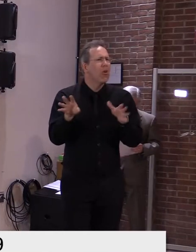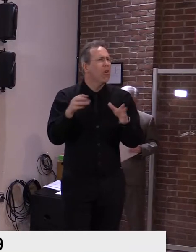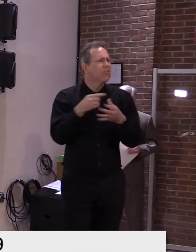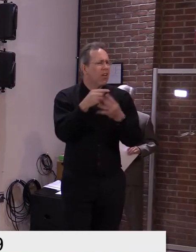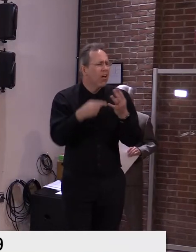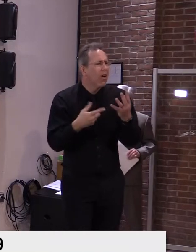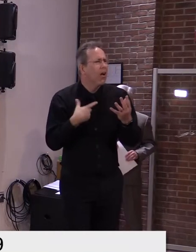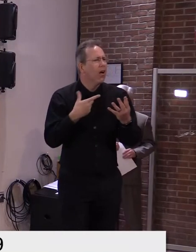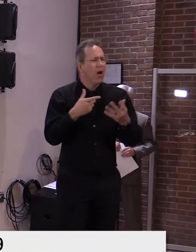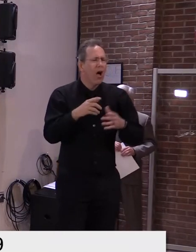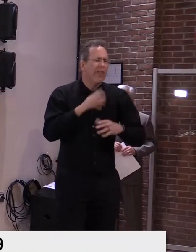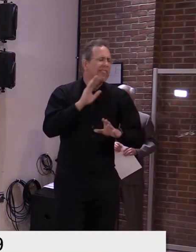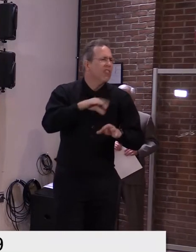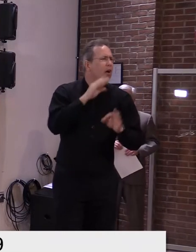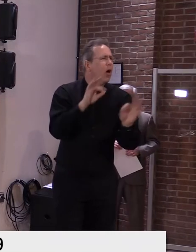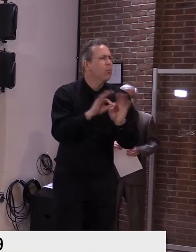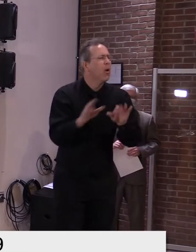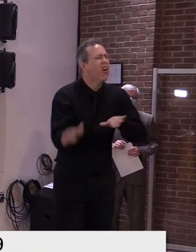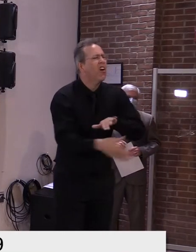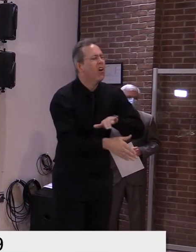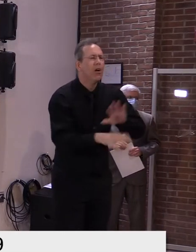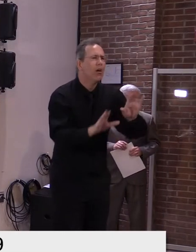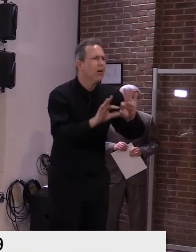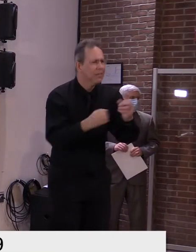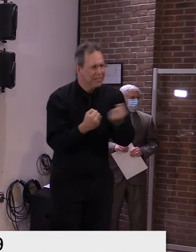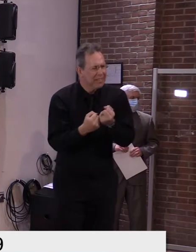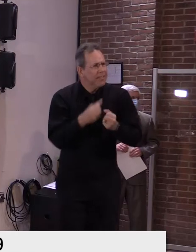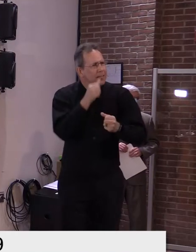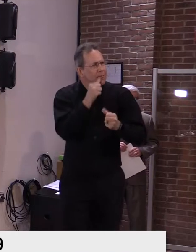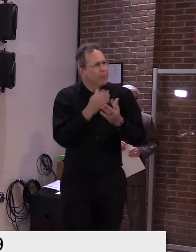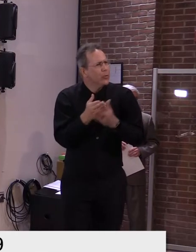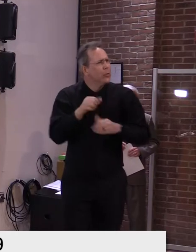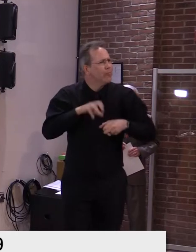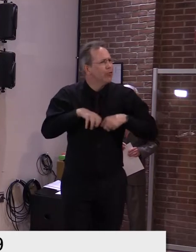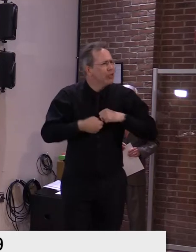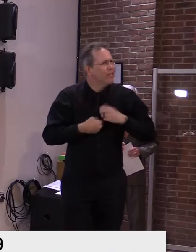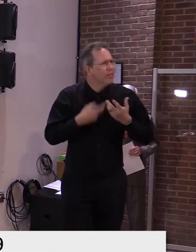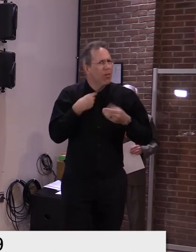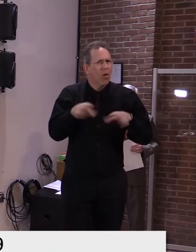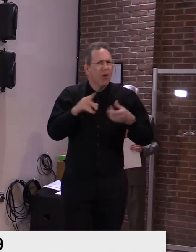And as you know, expanding these areas has been a priority for my administration.